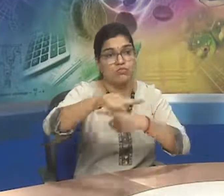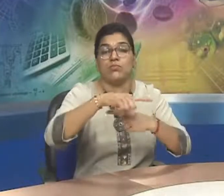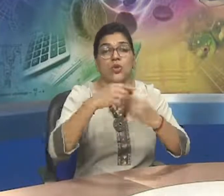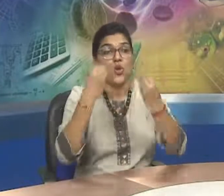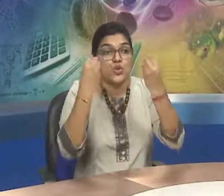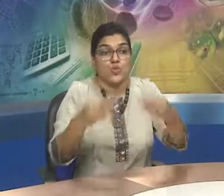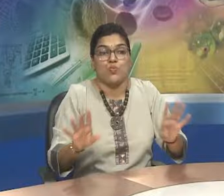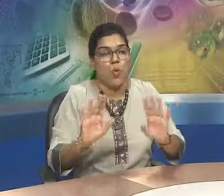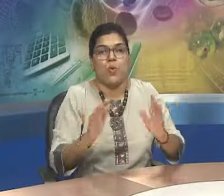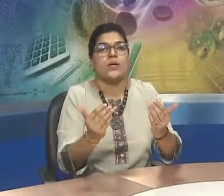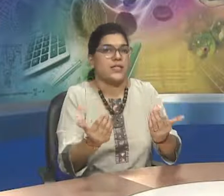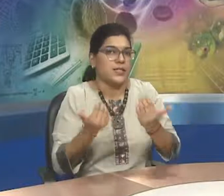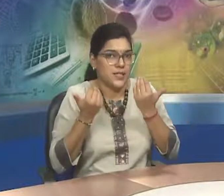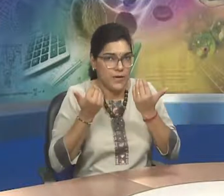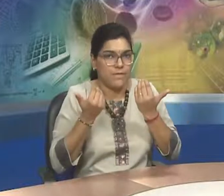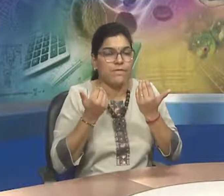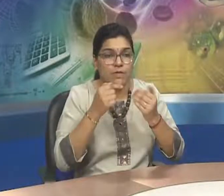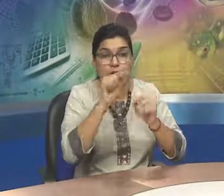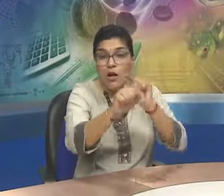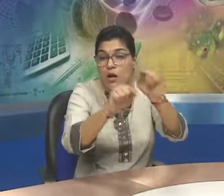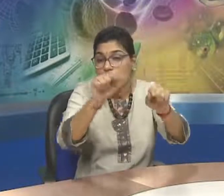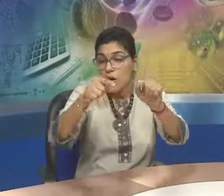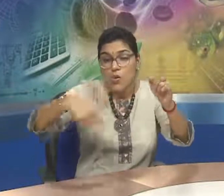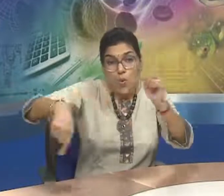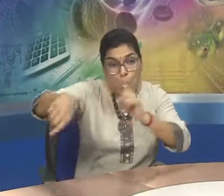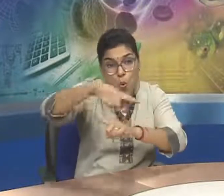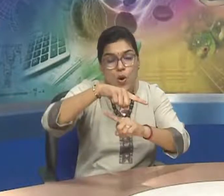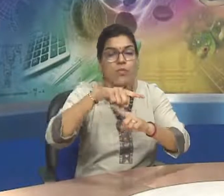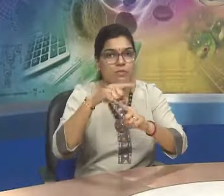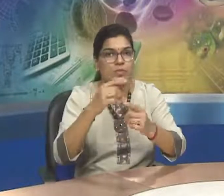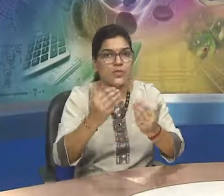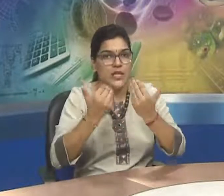right to have our own religion,